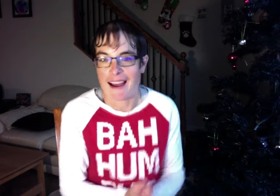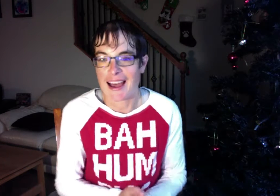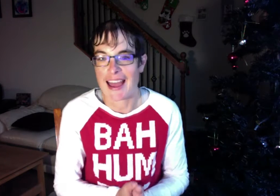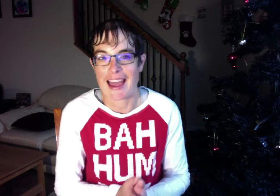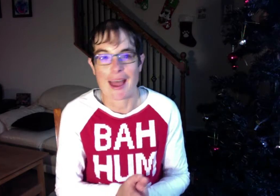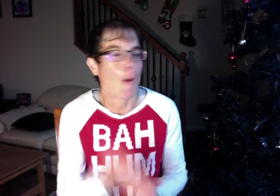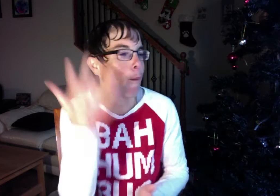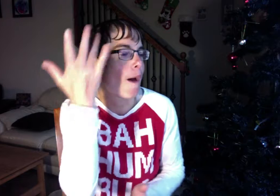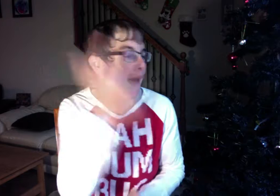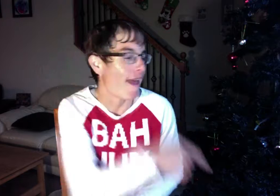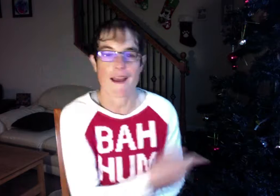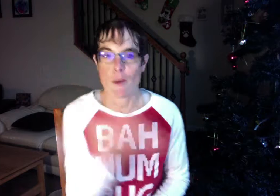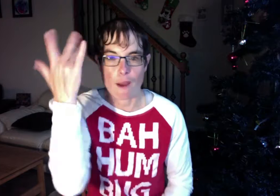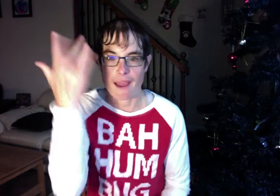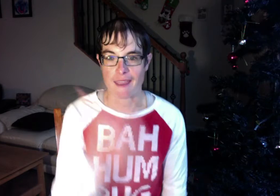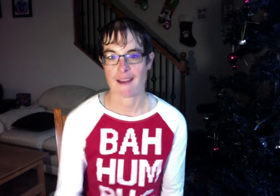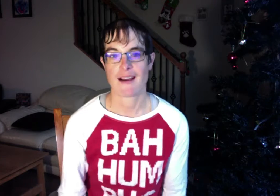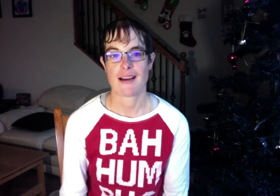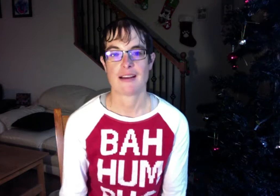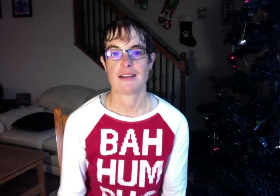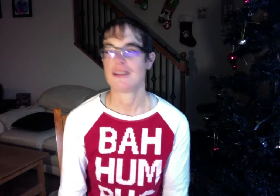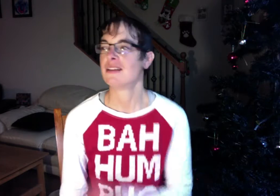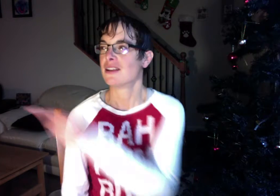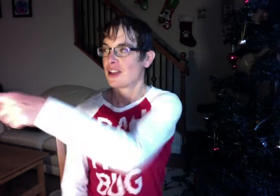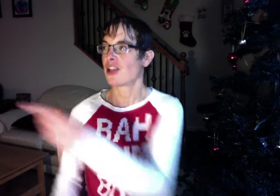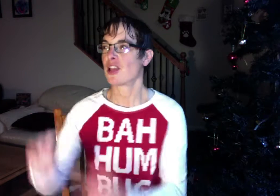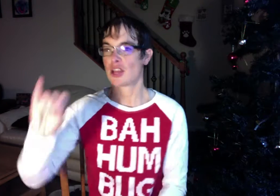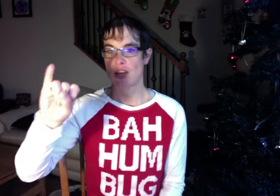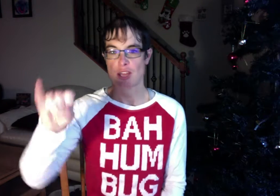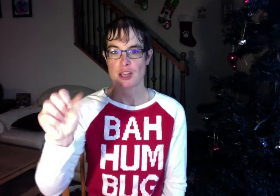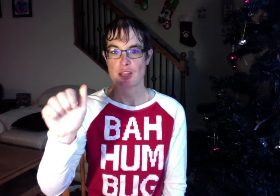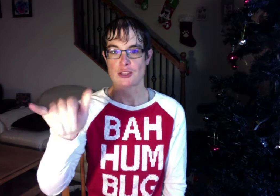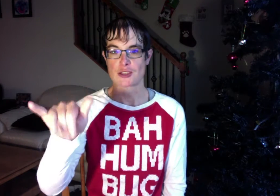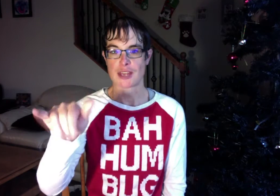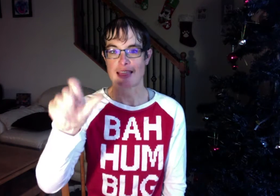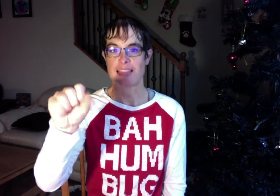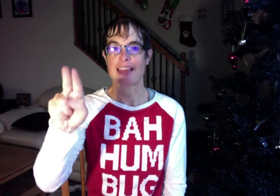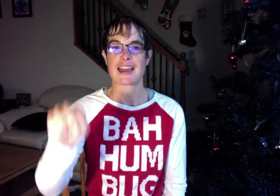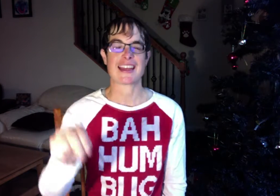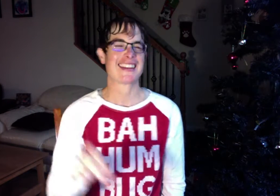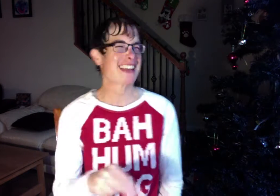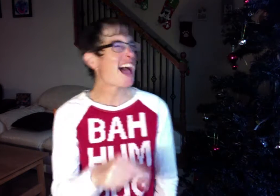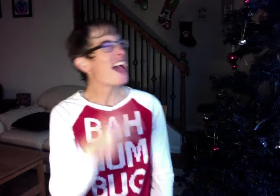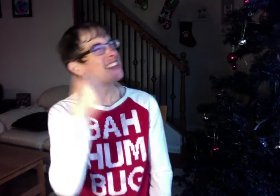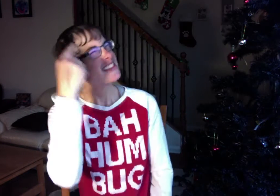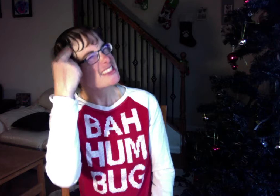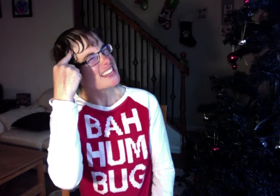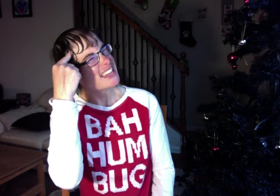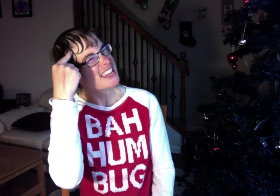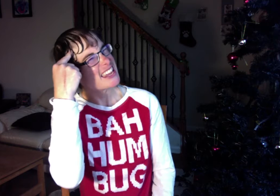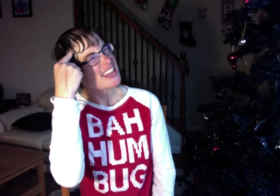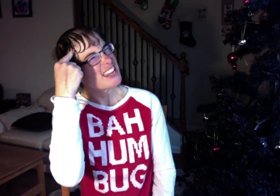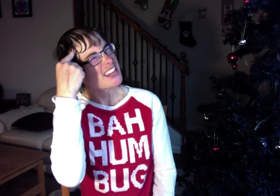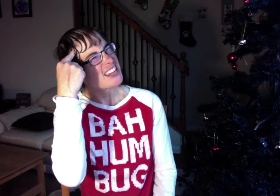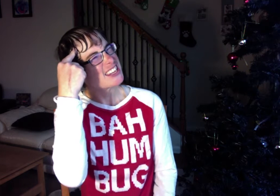that? Jalen, what do you think? I think she's saying her letters and her numbers like that so the baby could do